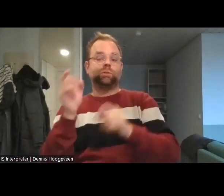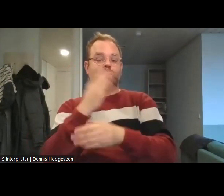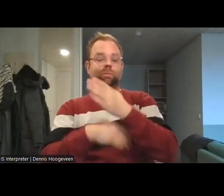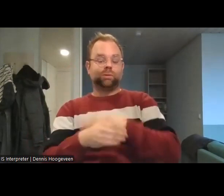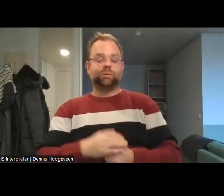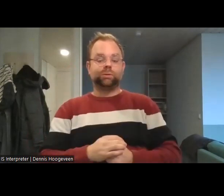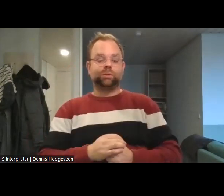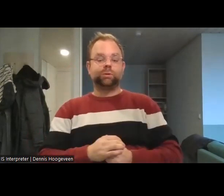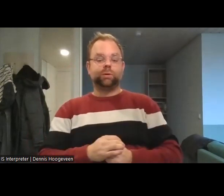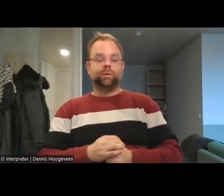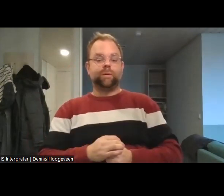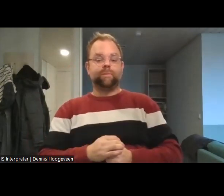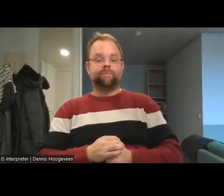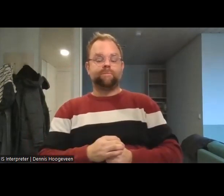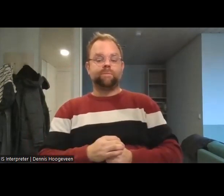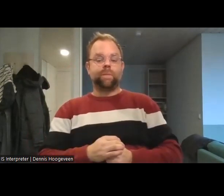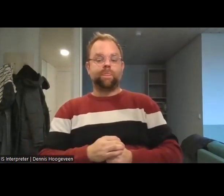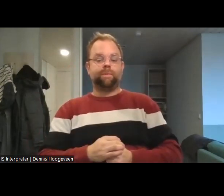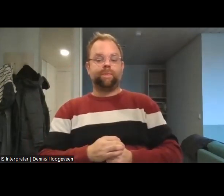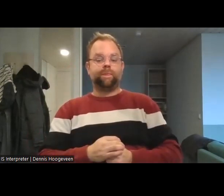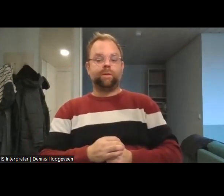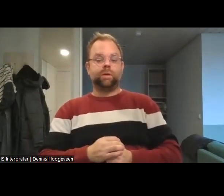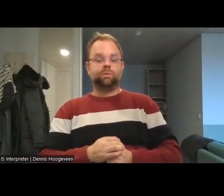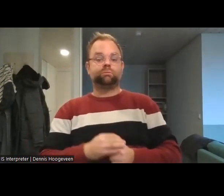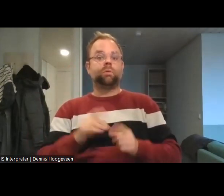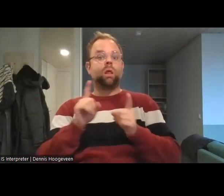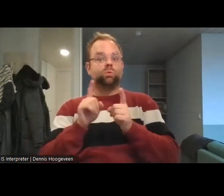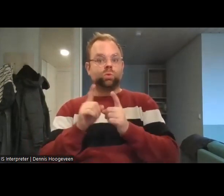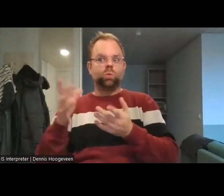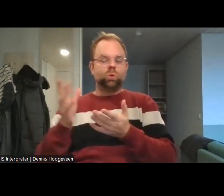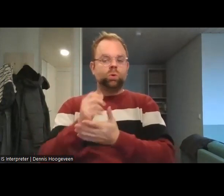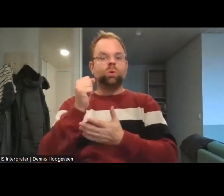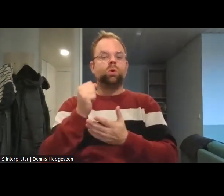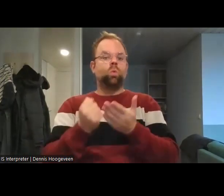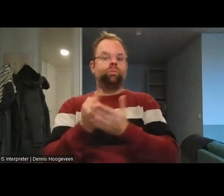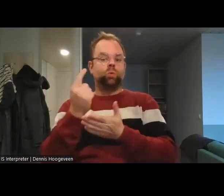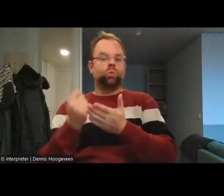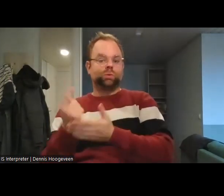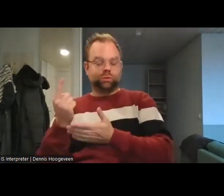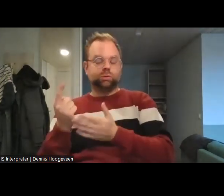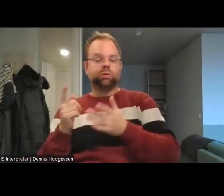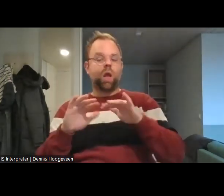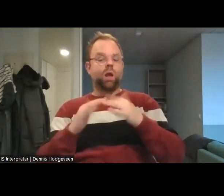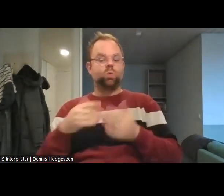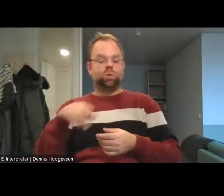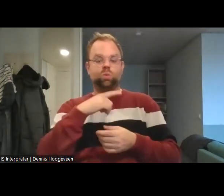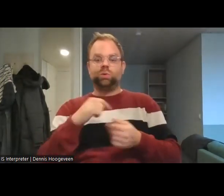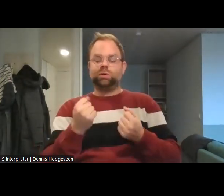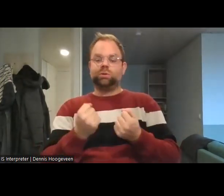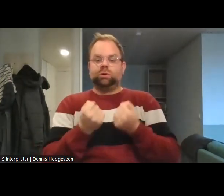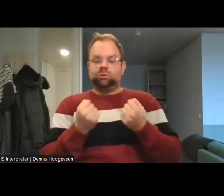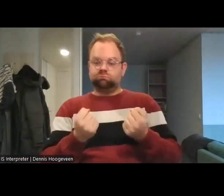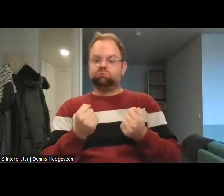strengthen disability inclusion in the Global Refugee Forum, how organizations could share commitments or